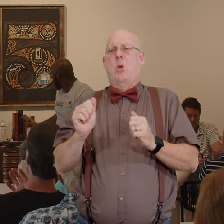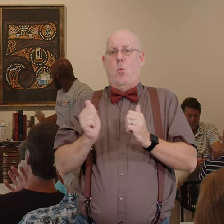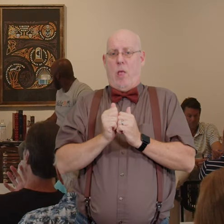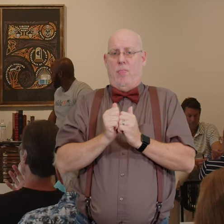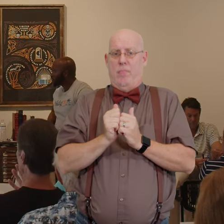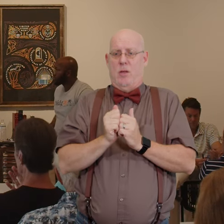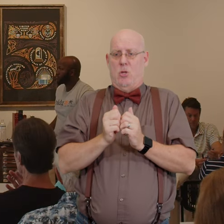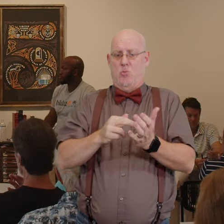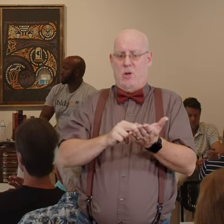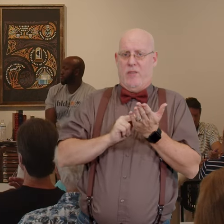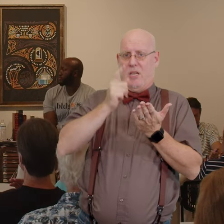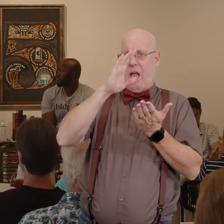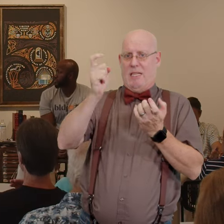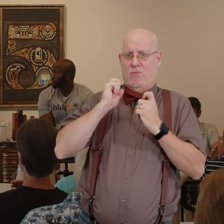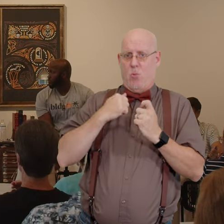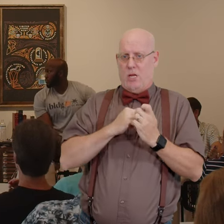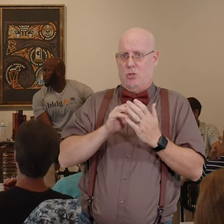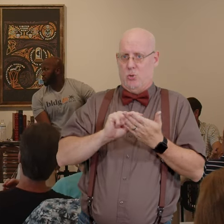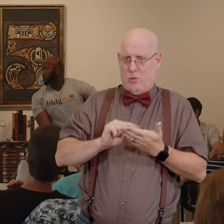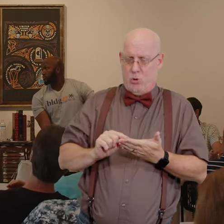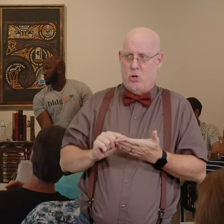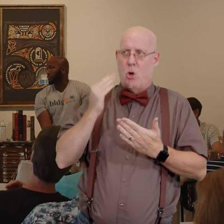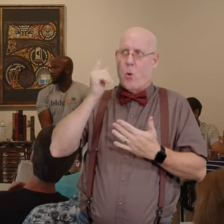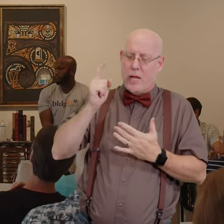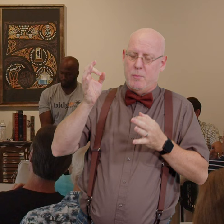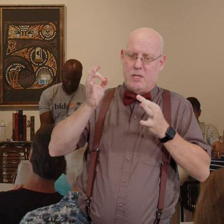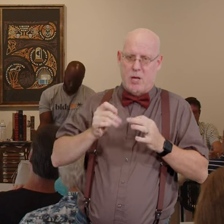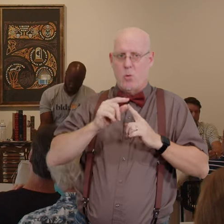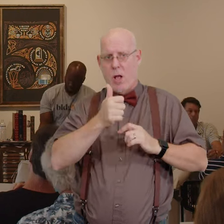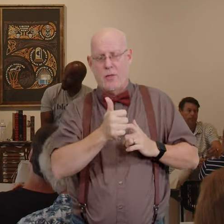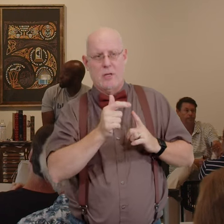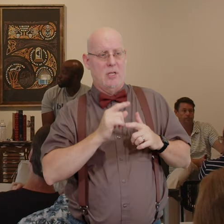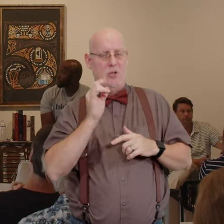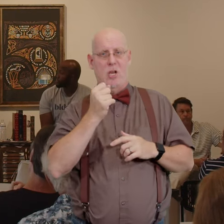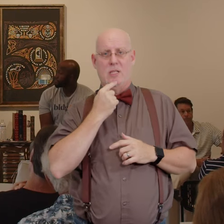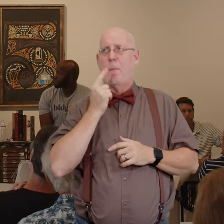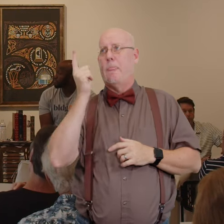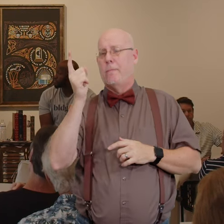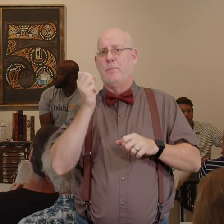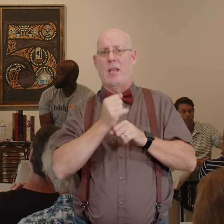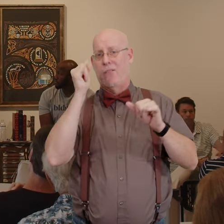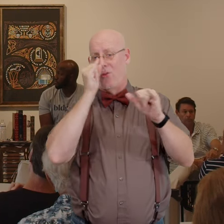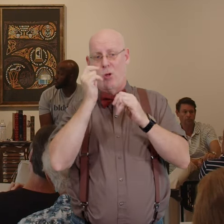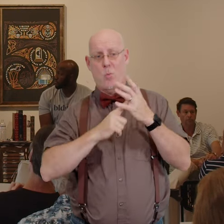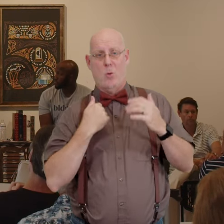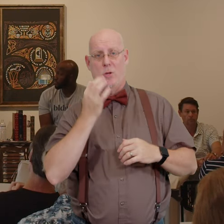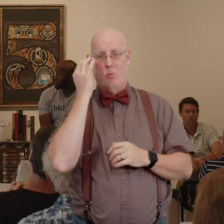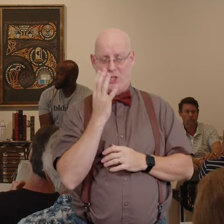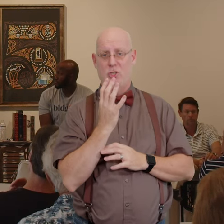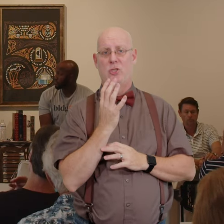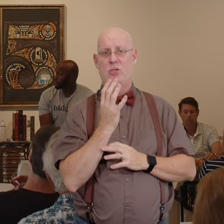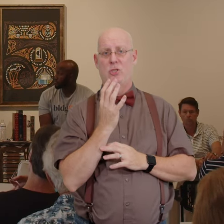we can with the revelation that God has given us to know him and to explain him to others. And then, like Deshaun says, he takes the foolishness of what is